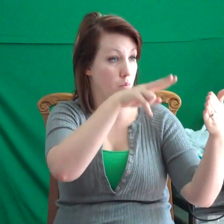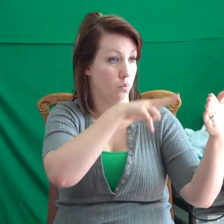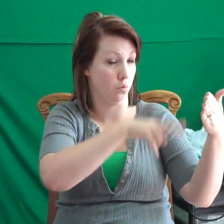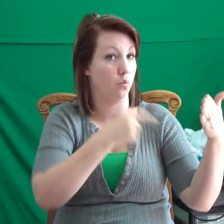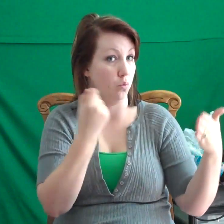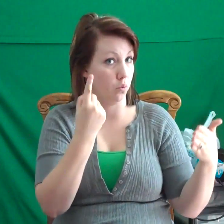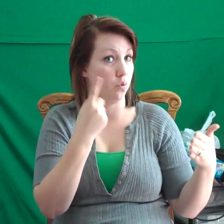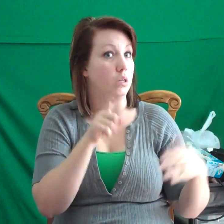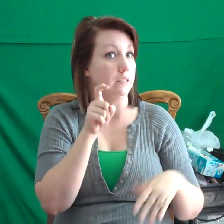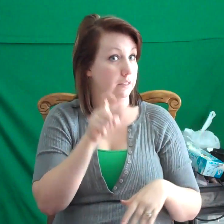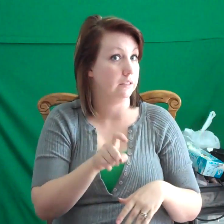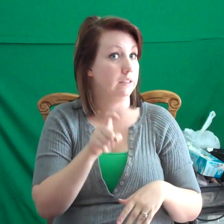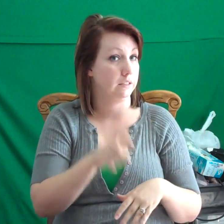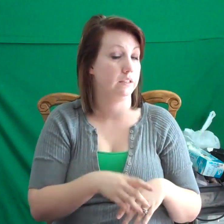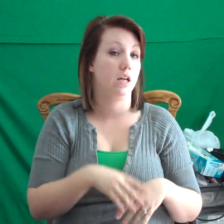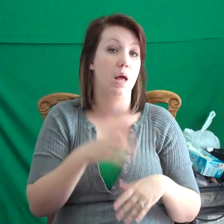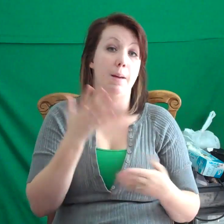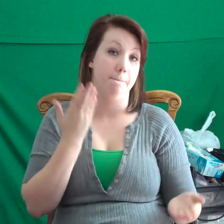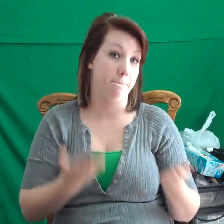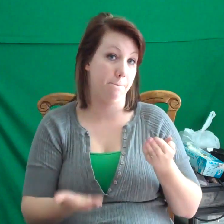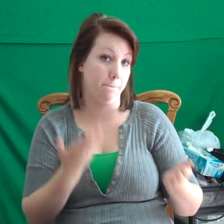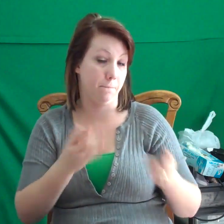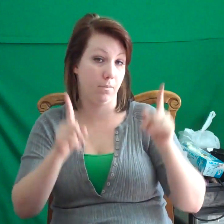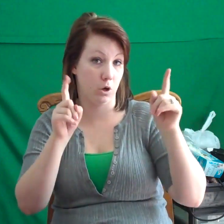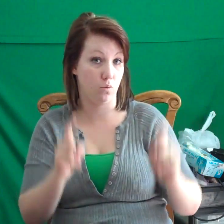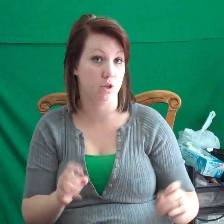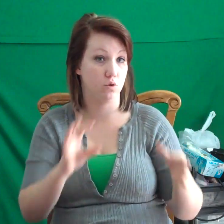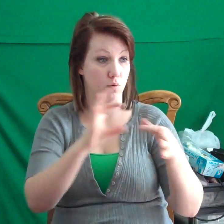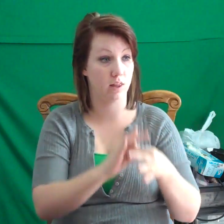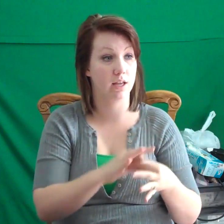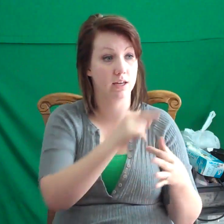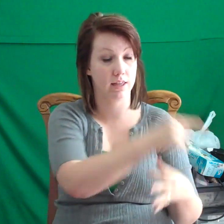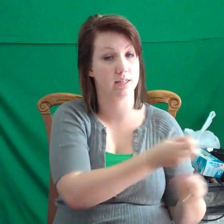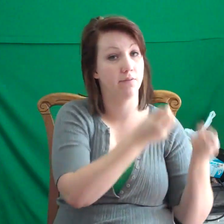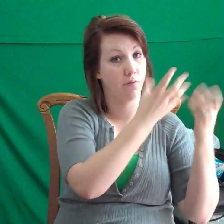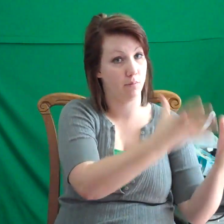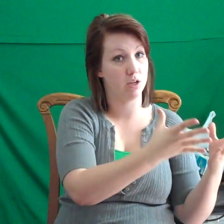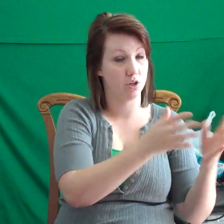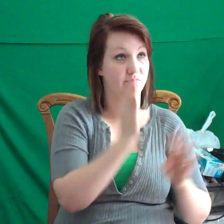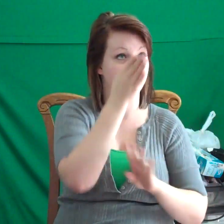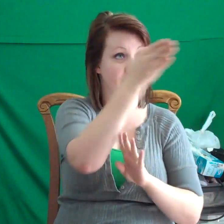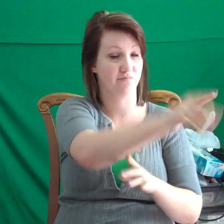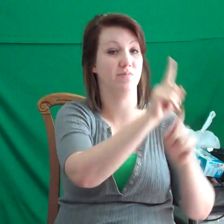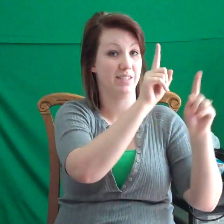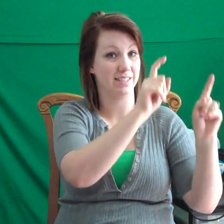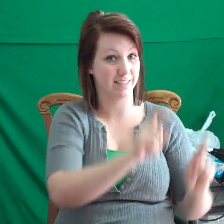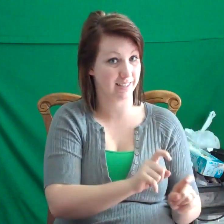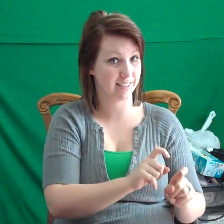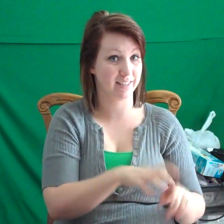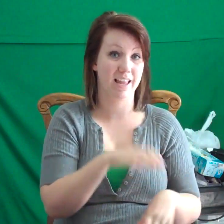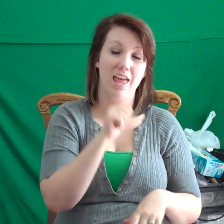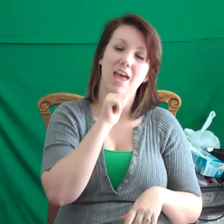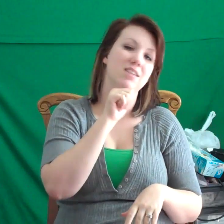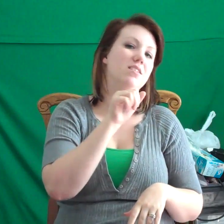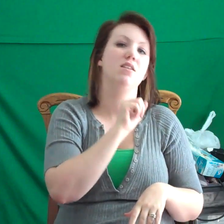questions related to this information on future tests. And it's not all based on my